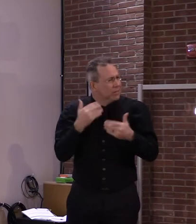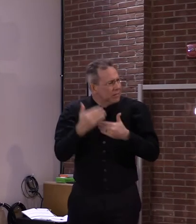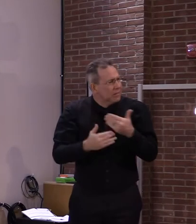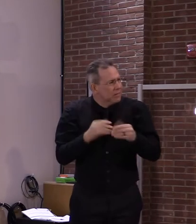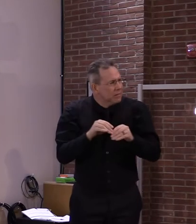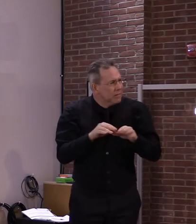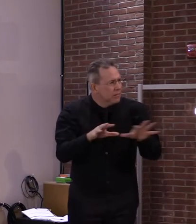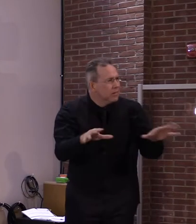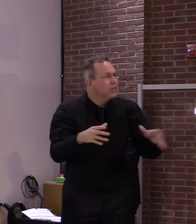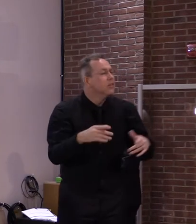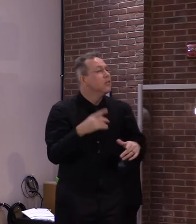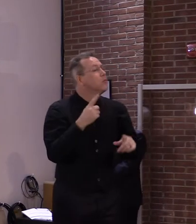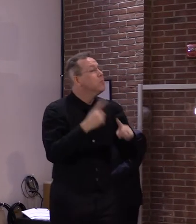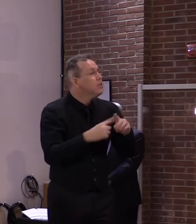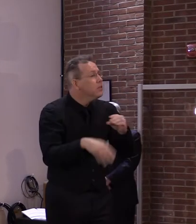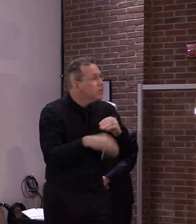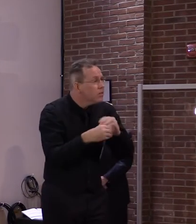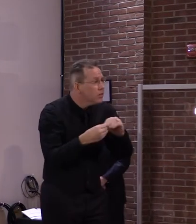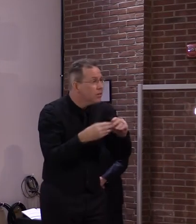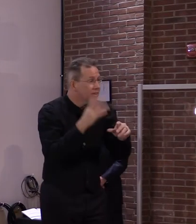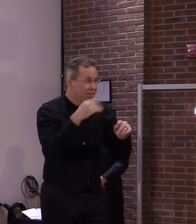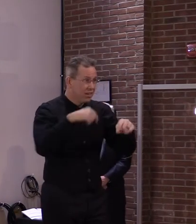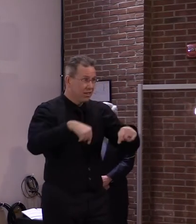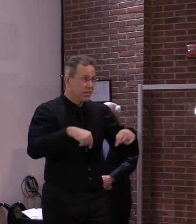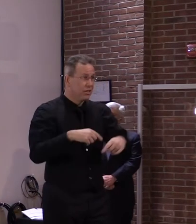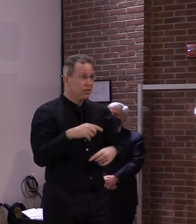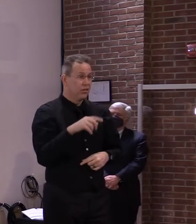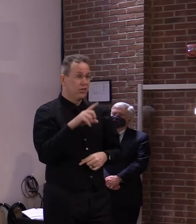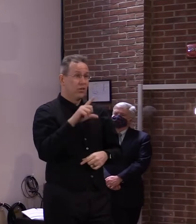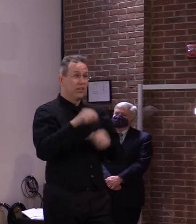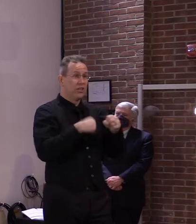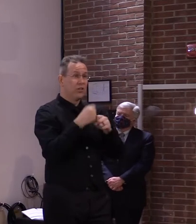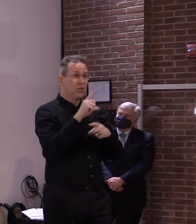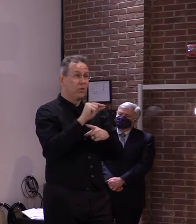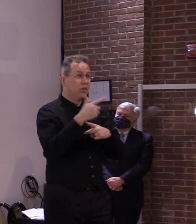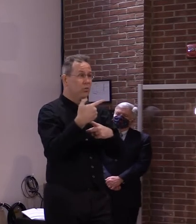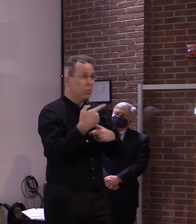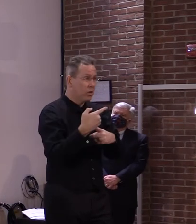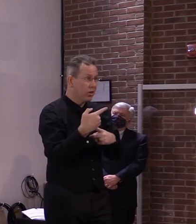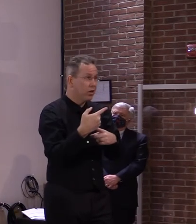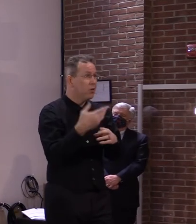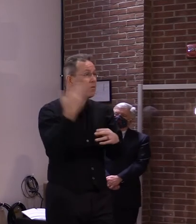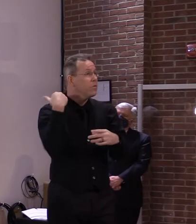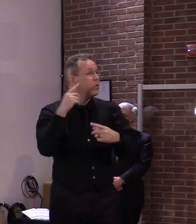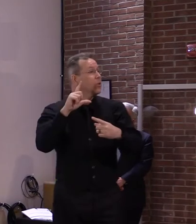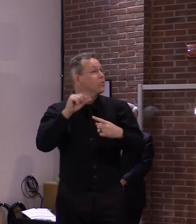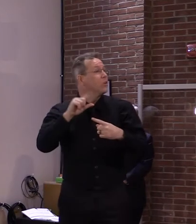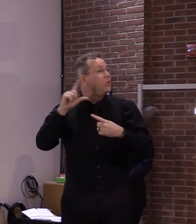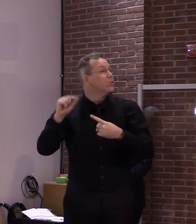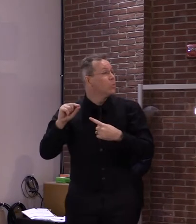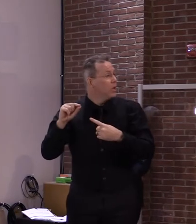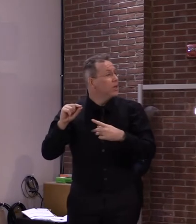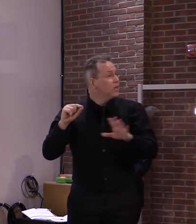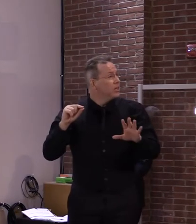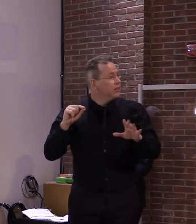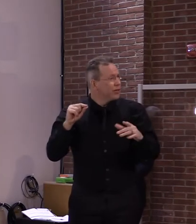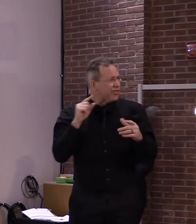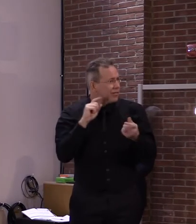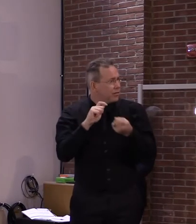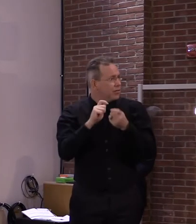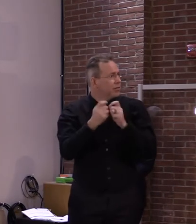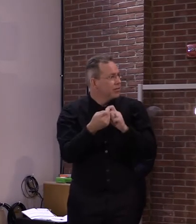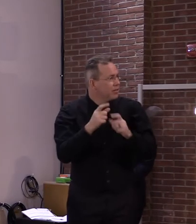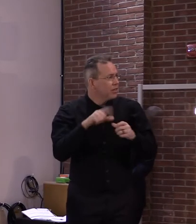last year it would really be preferable to have states be in alignment with one